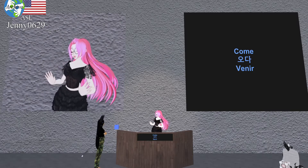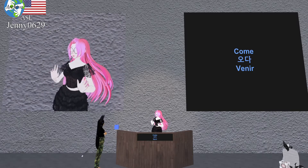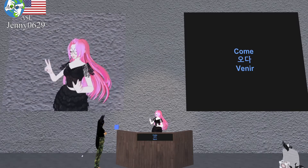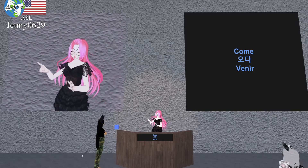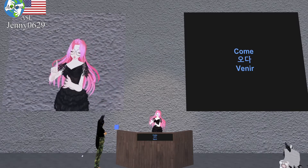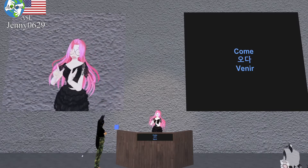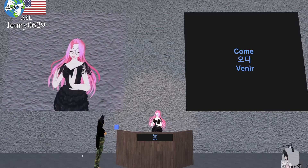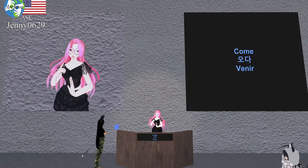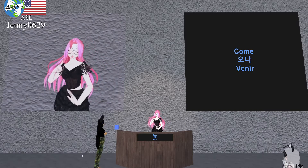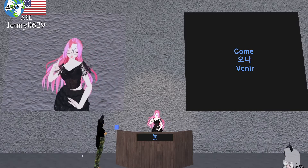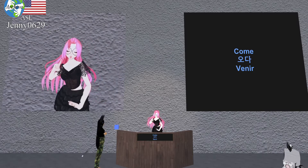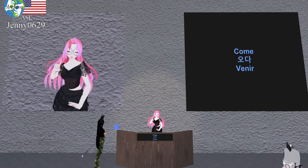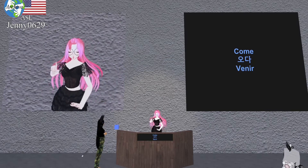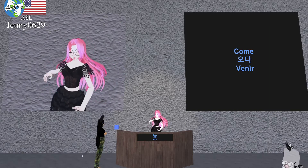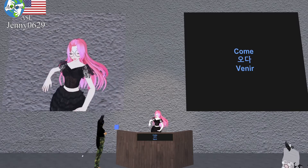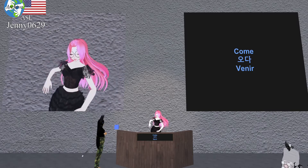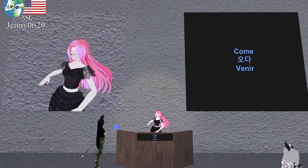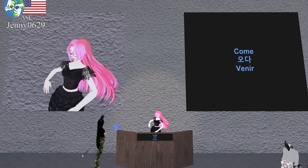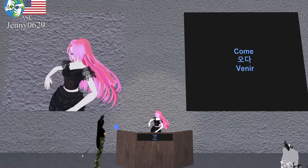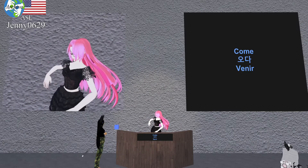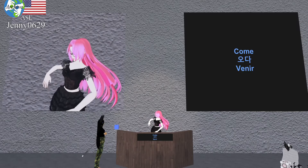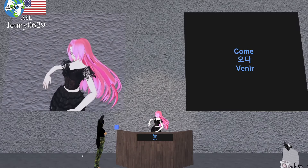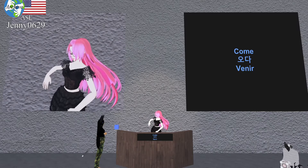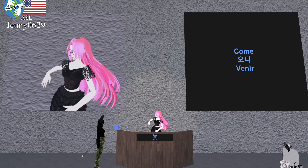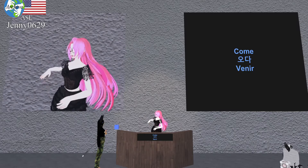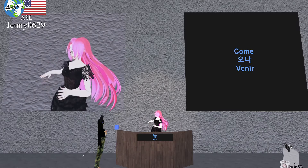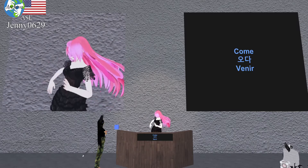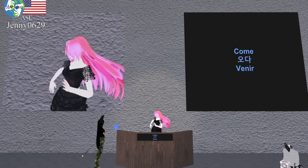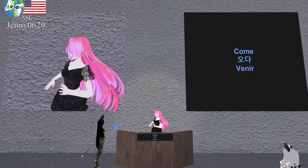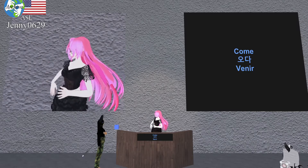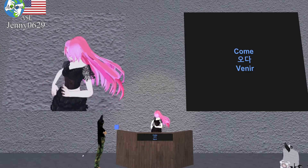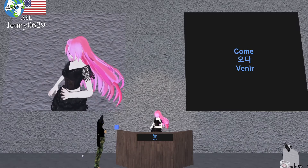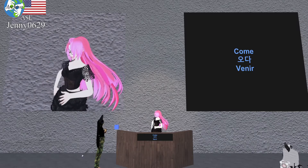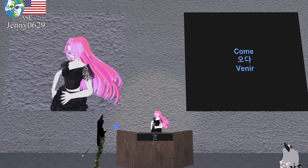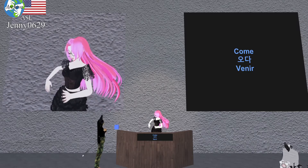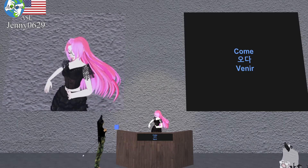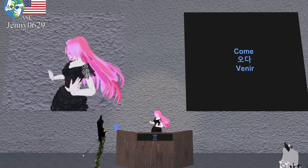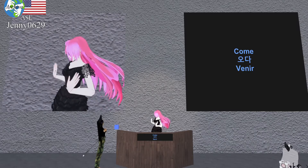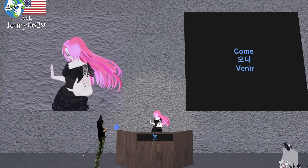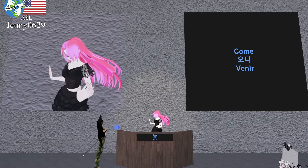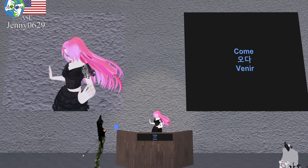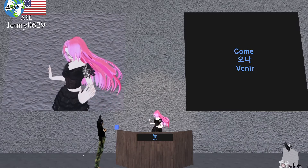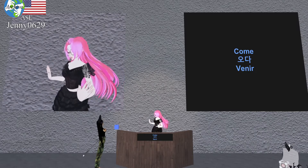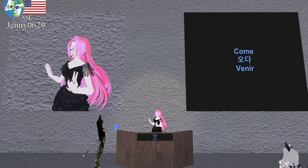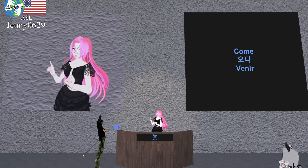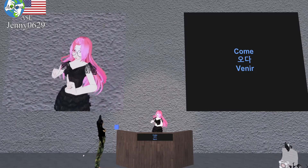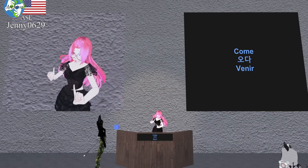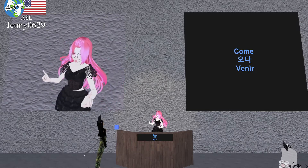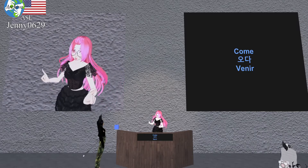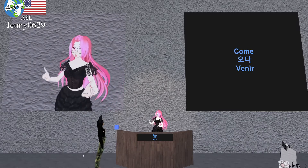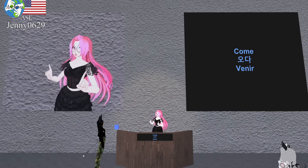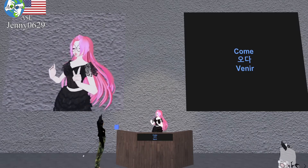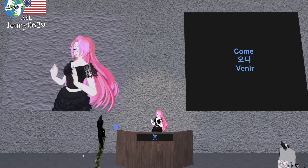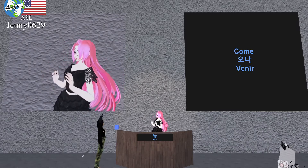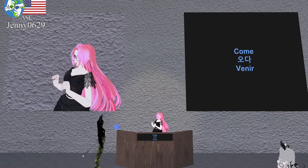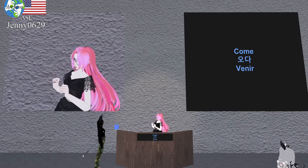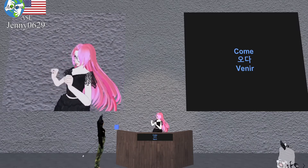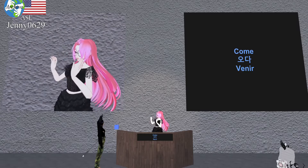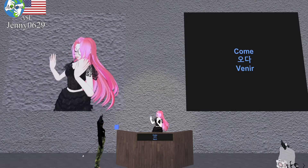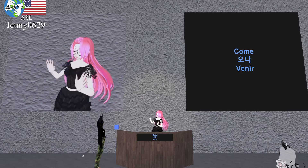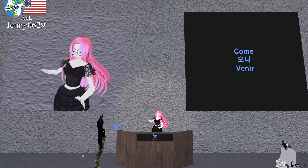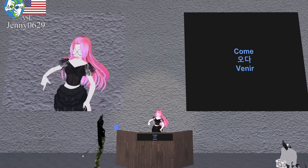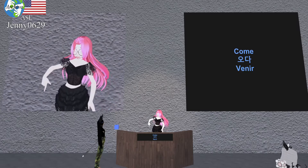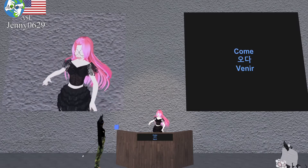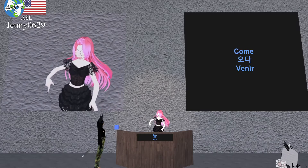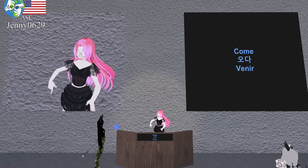fine to say she became deaf late in life. This means she became deaf late in life or whatever. But if you really